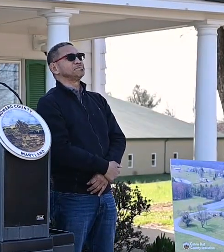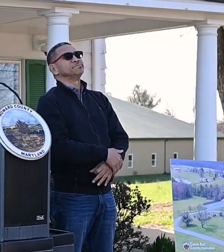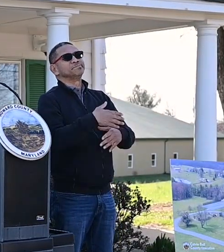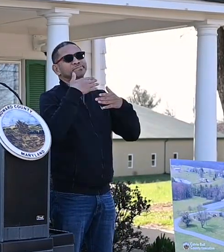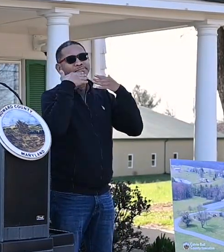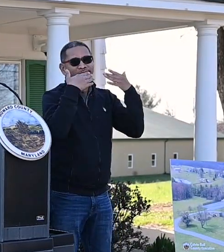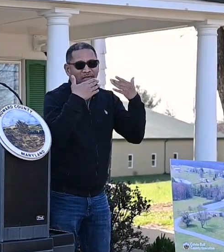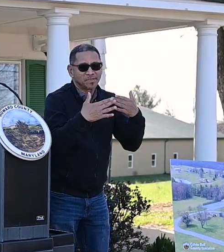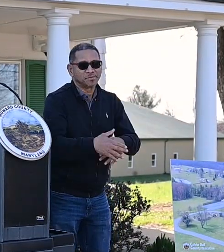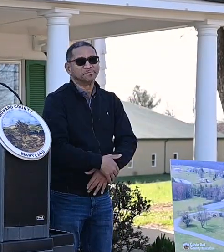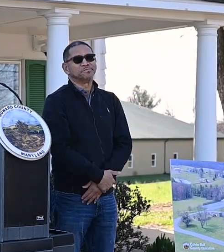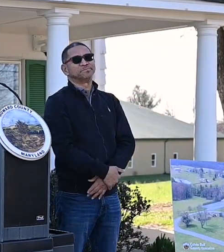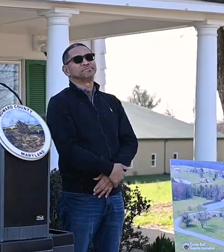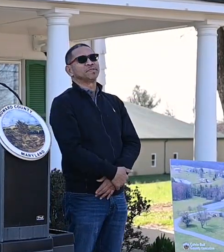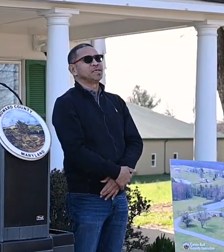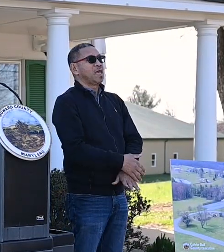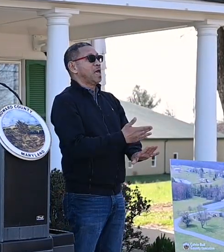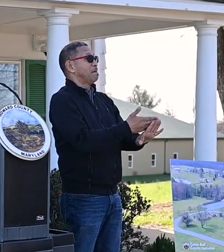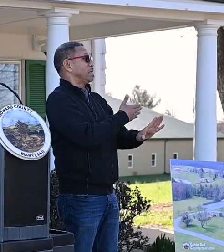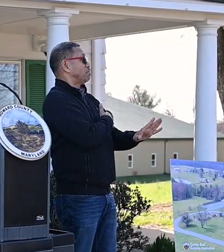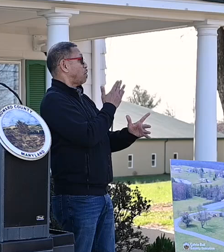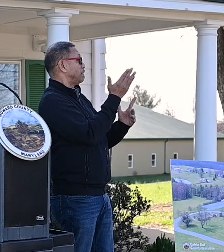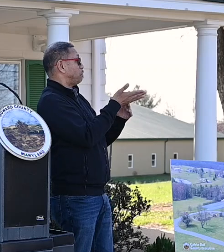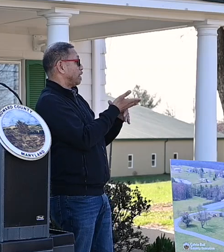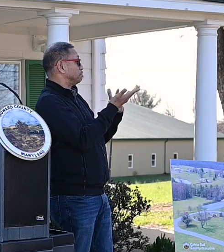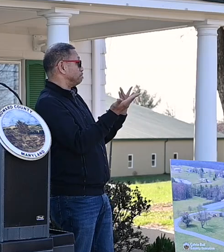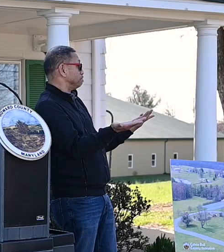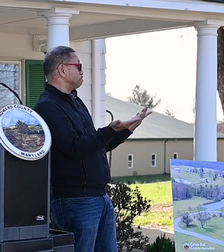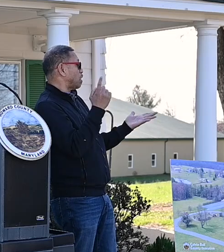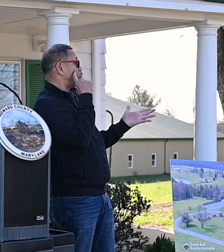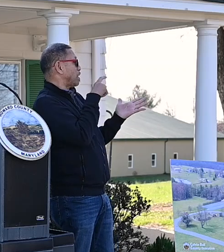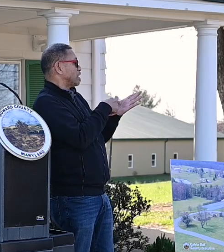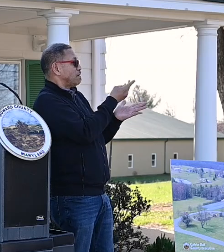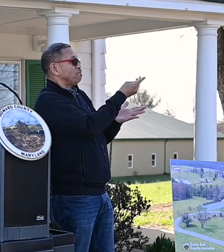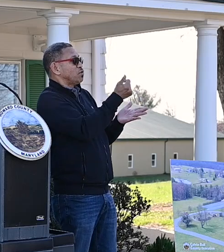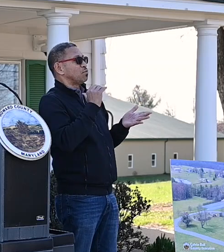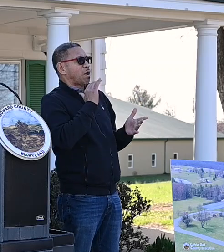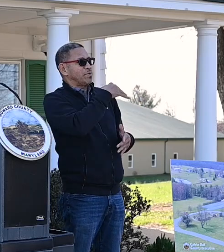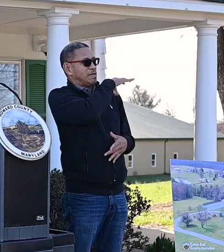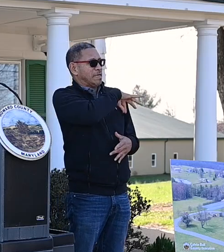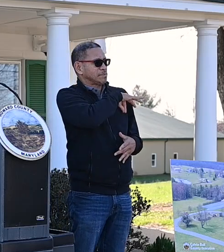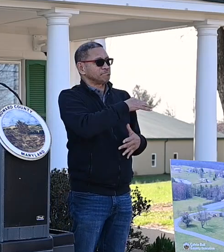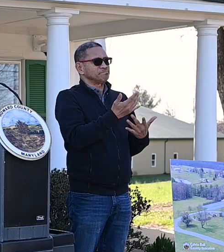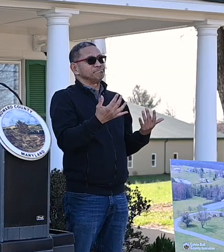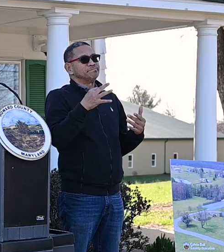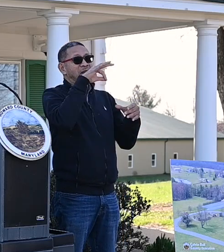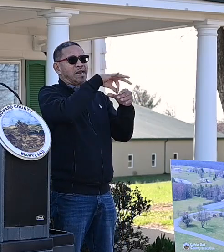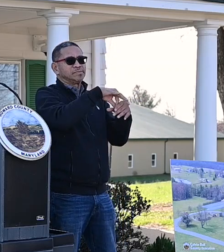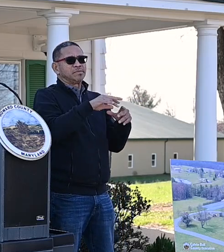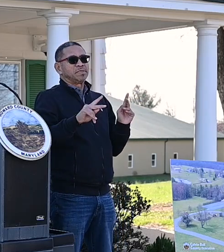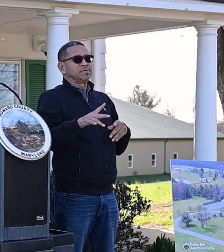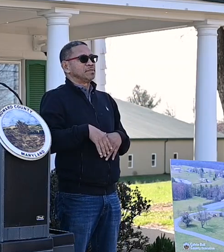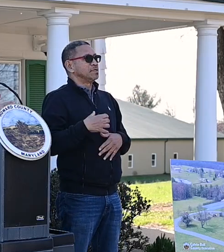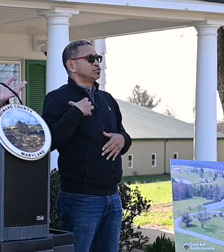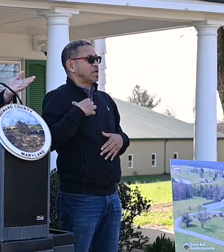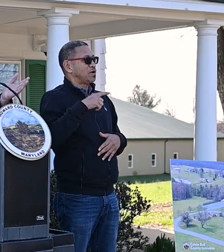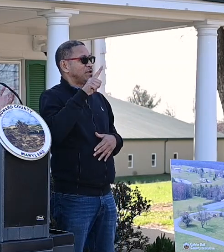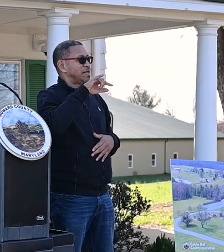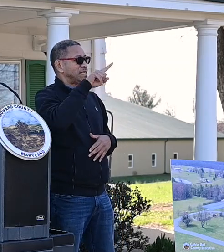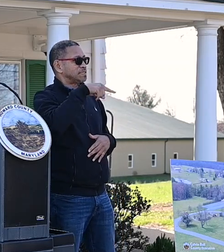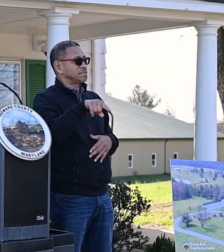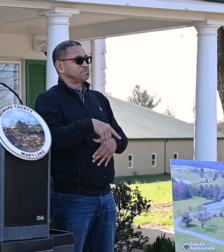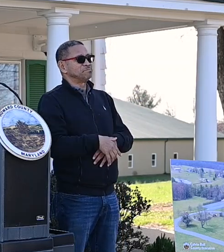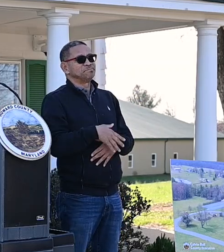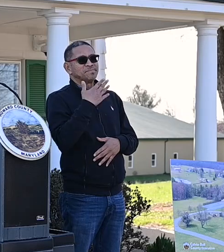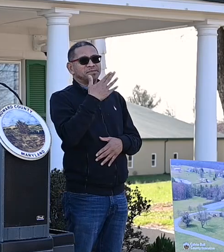Thank you, Tim. So before we break, I would like to recognize a few of our elected partners that are here today. Chair Liz Walsh, thank